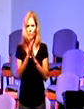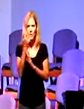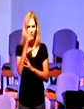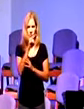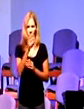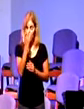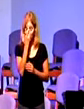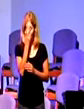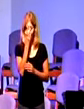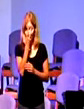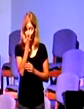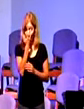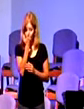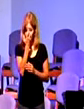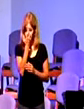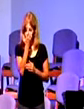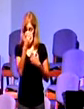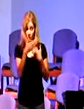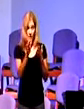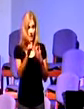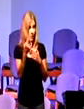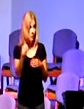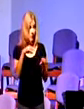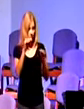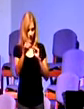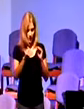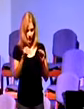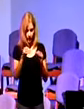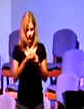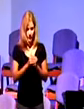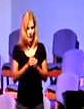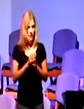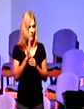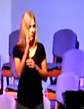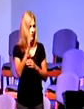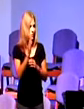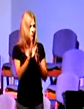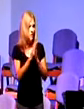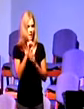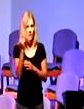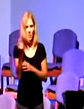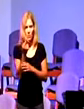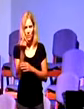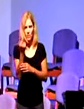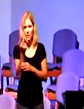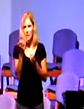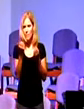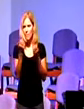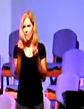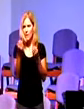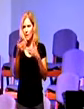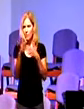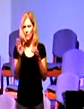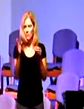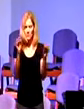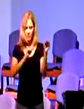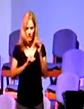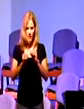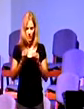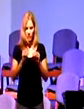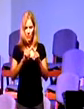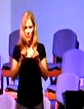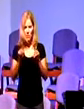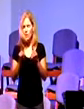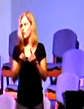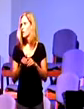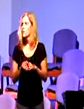for the boxes that we pack. And would you pray not only that many boxes would be packed, though let's pray for